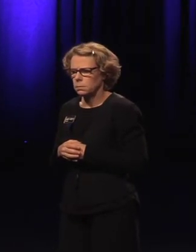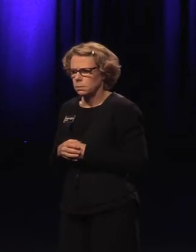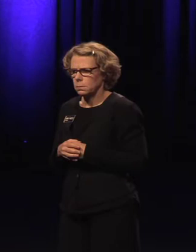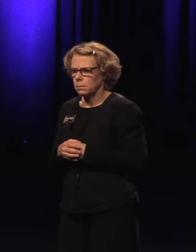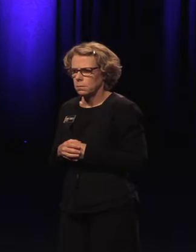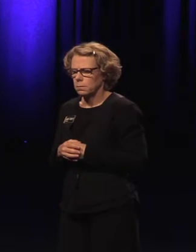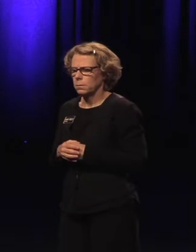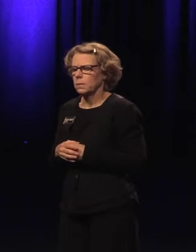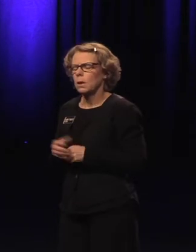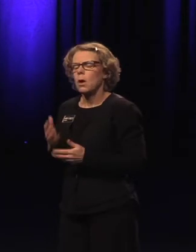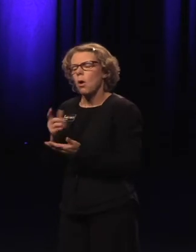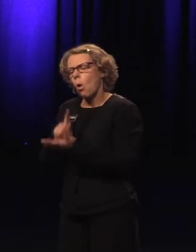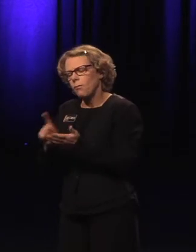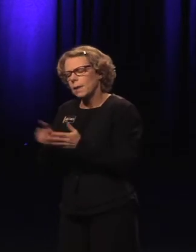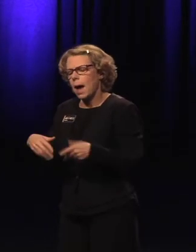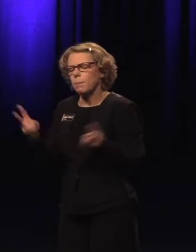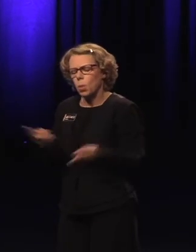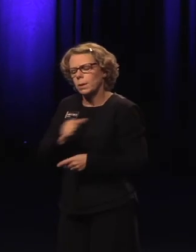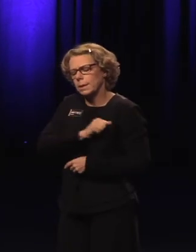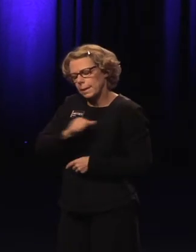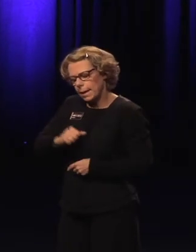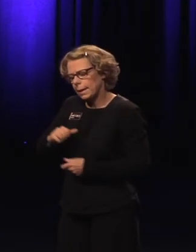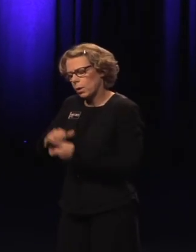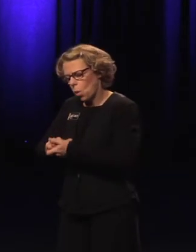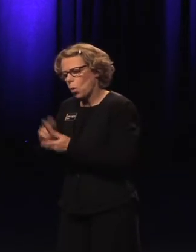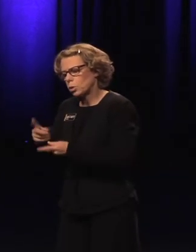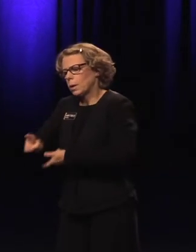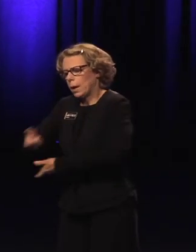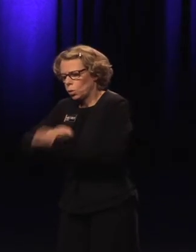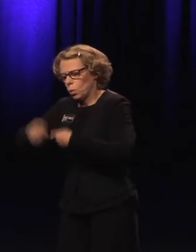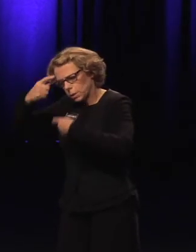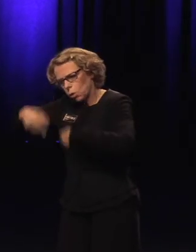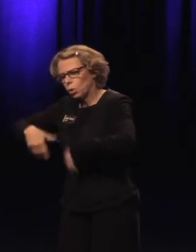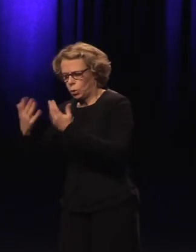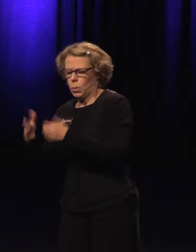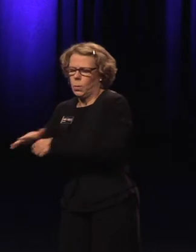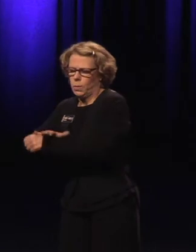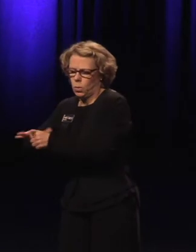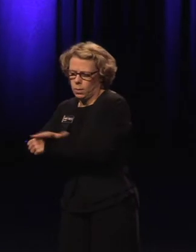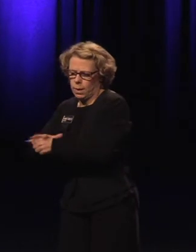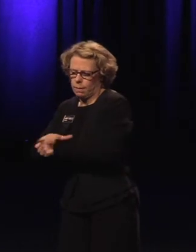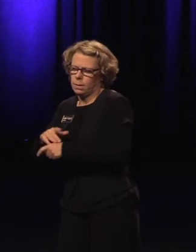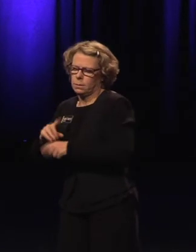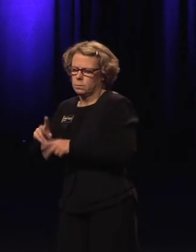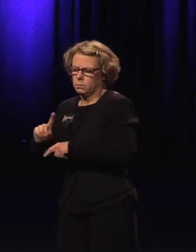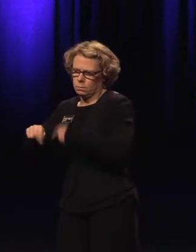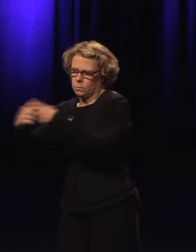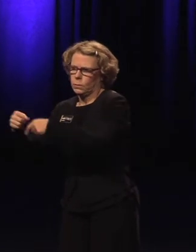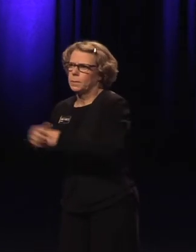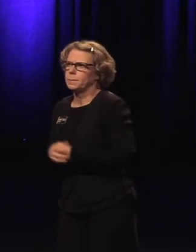on Economic, Social, and Cultural Rights. The mission outlined in these